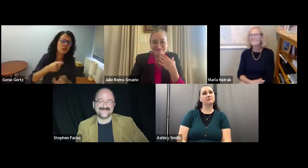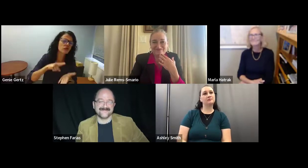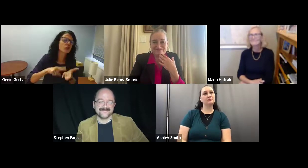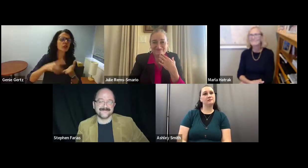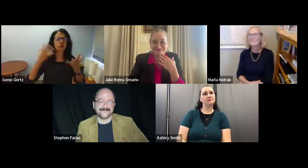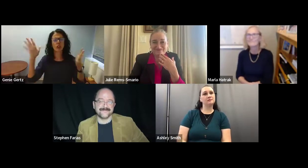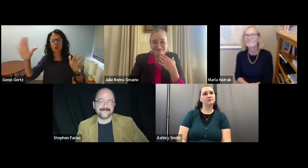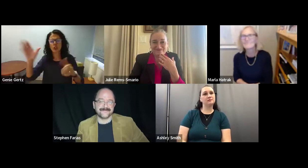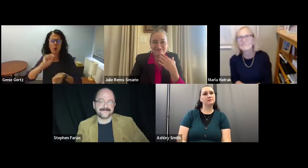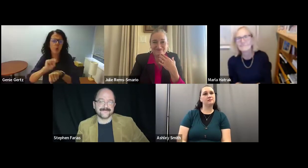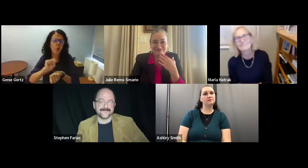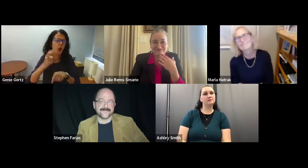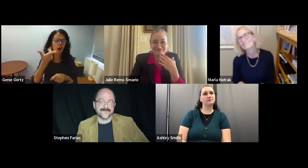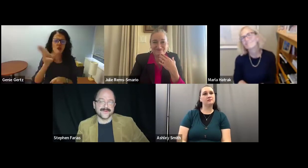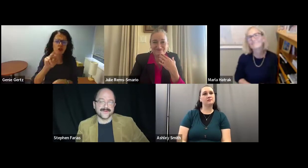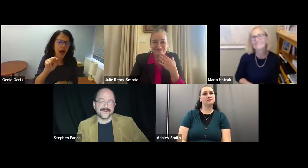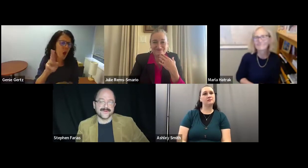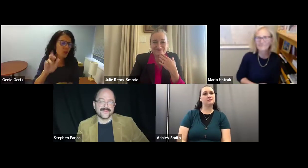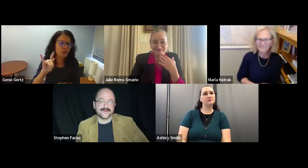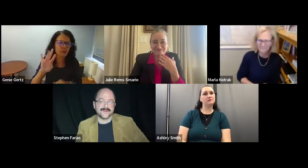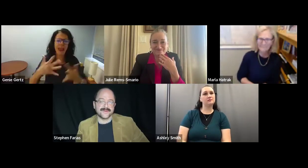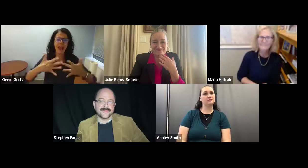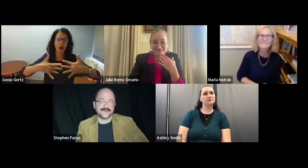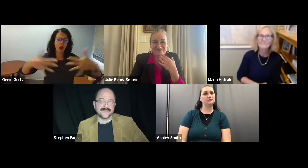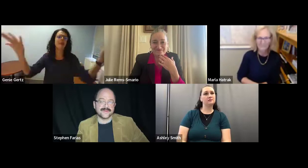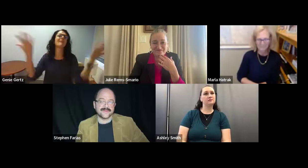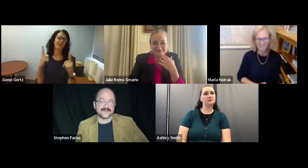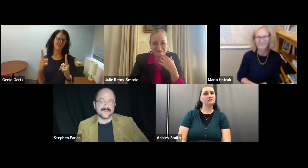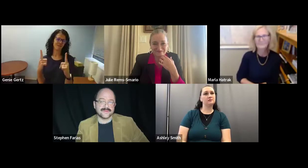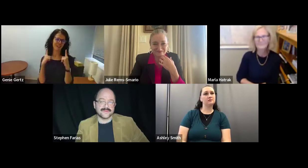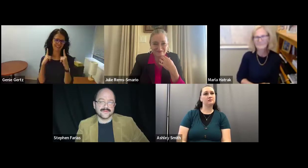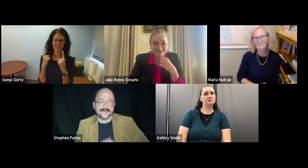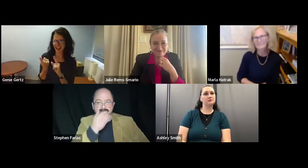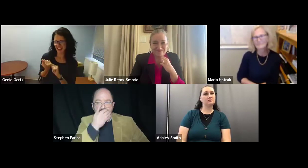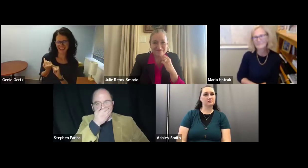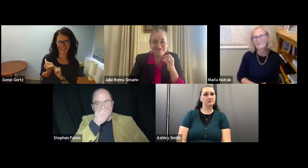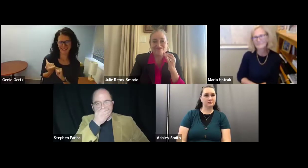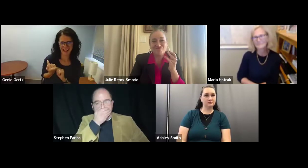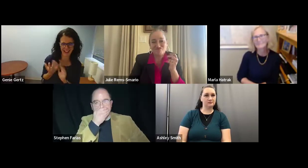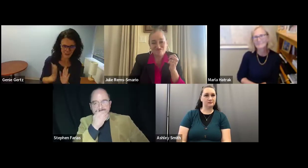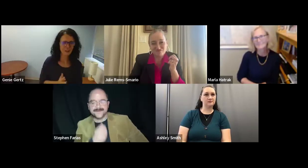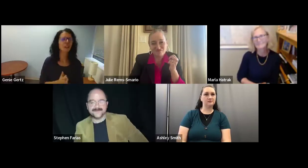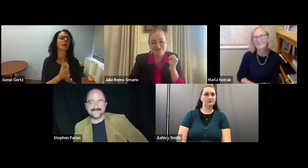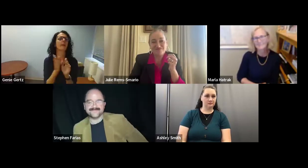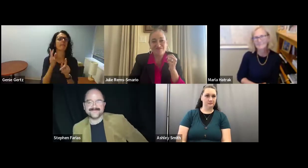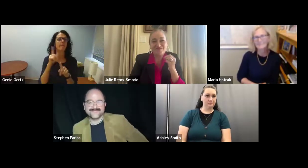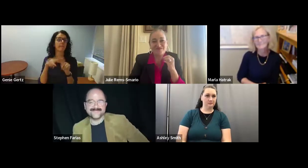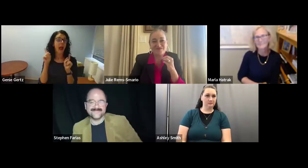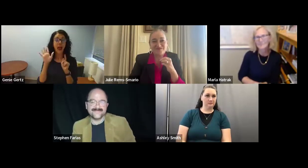one person retired after many, many, many years of groundbreaking research. This person